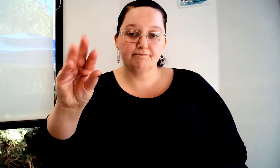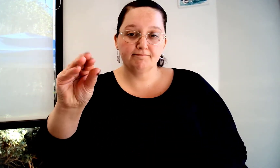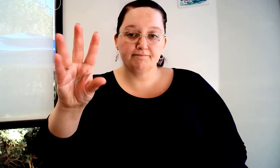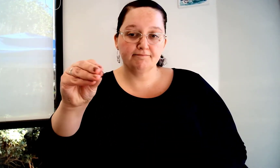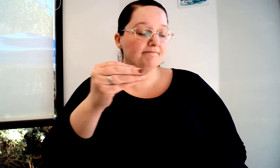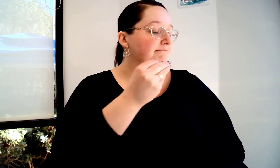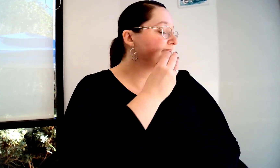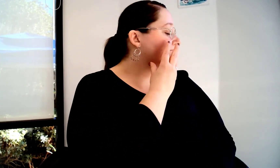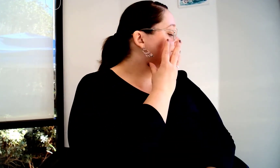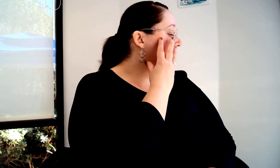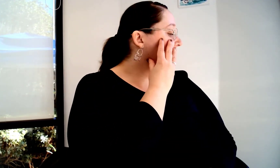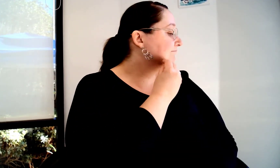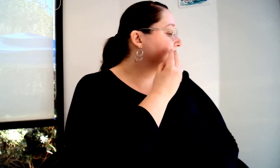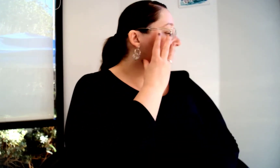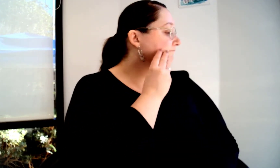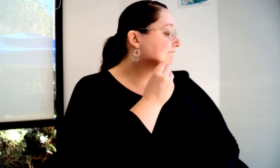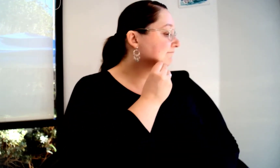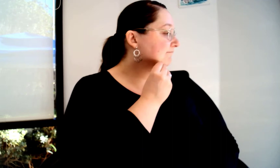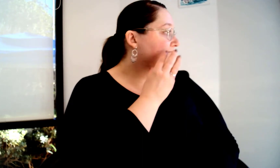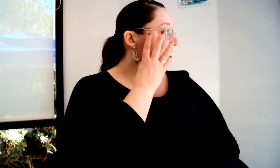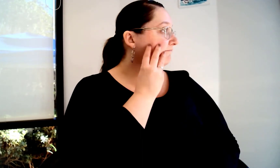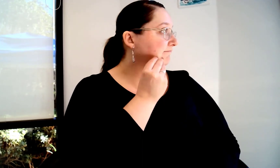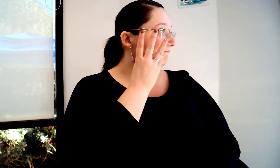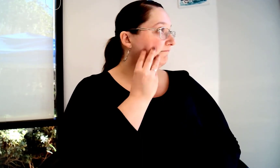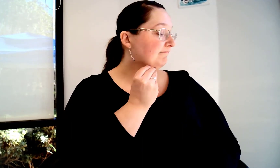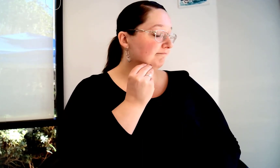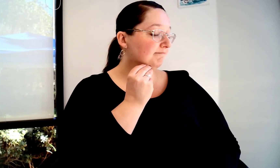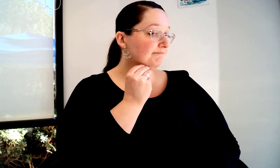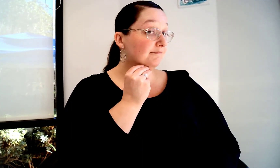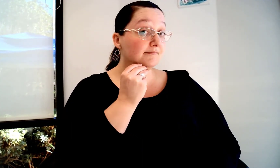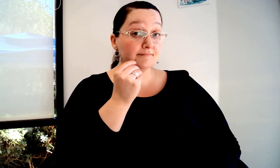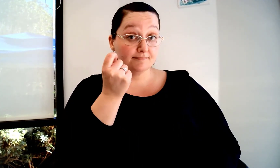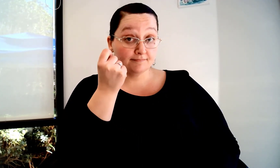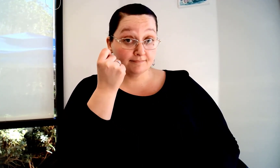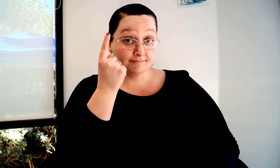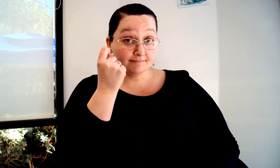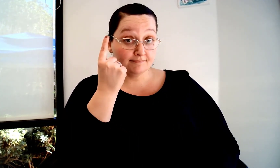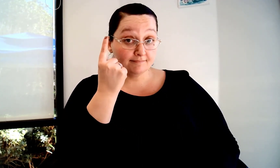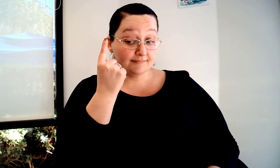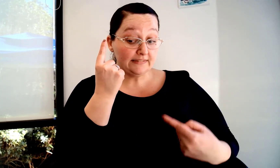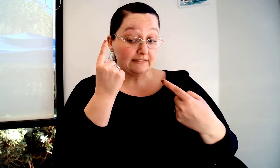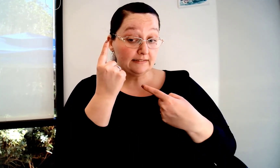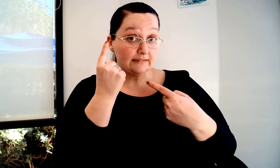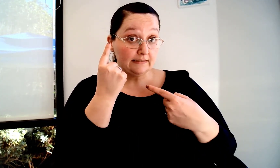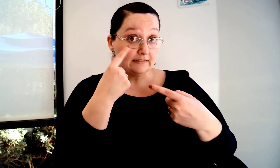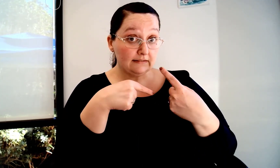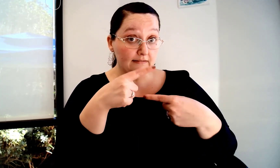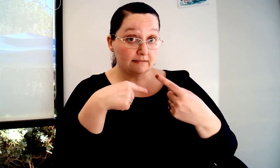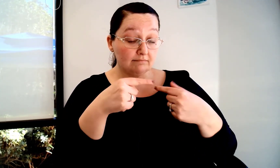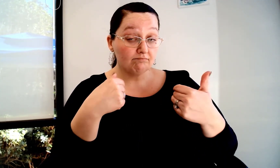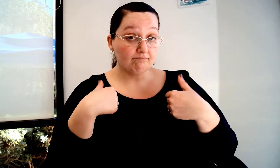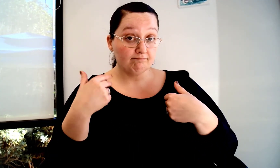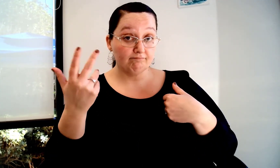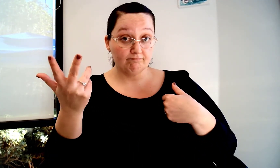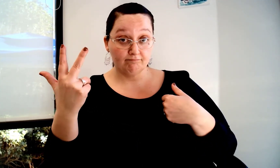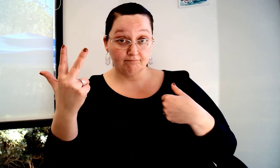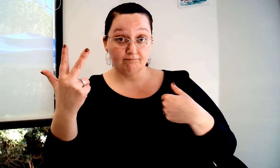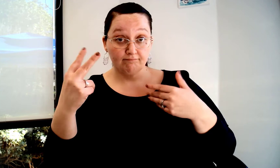You're going from a 5 to a flat O, brush off of your cheek twice. Now this sign, like I said, has